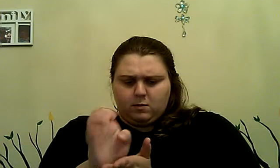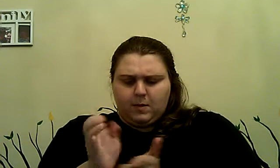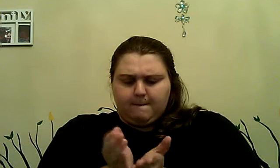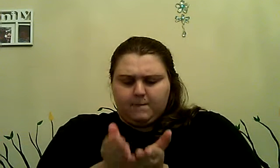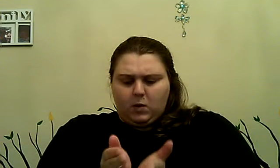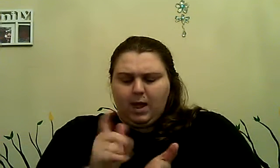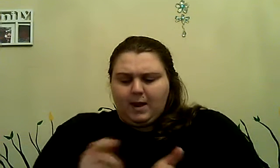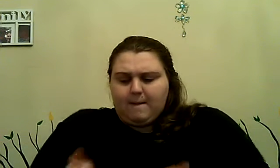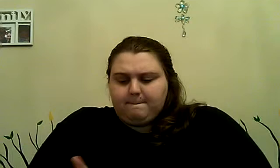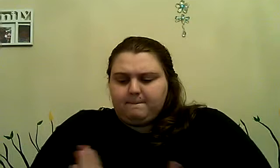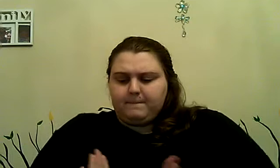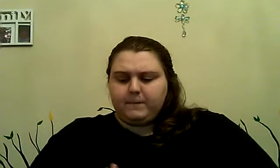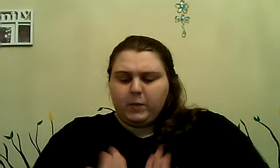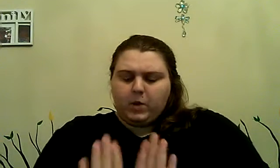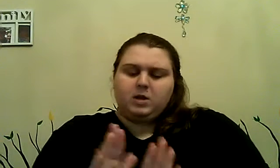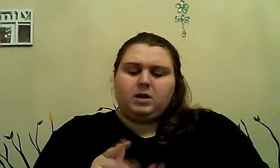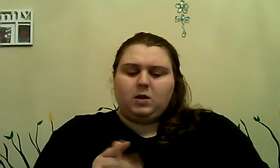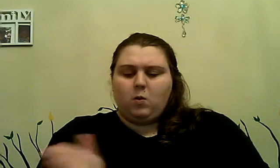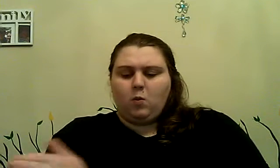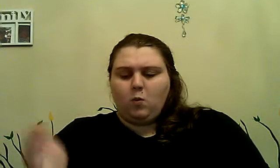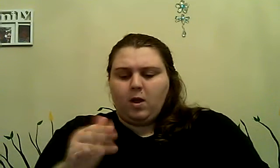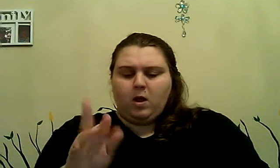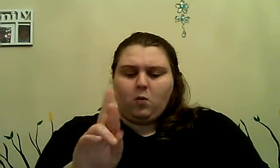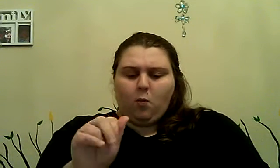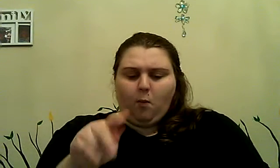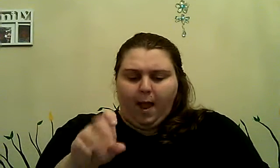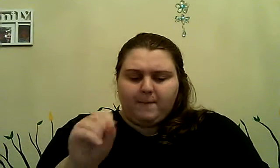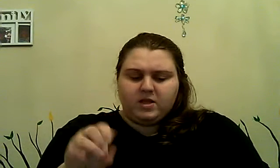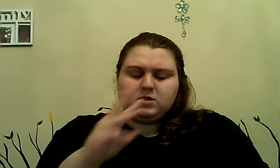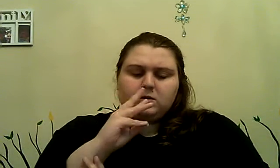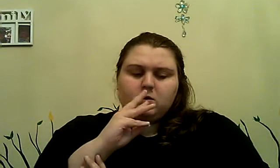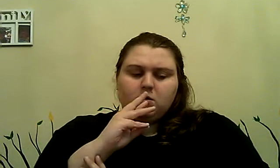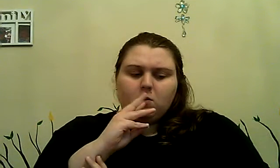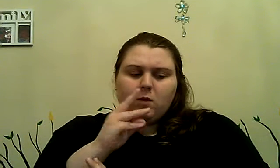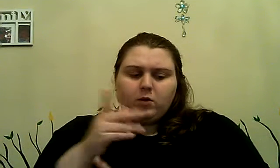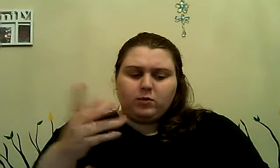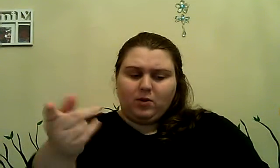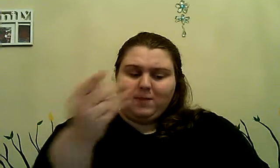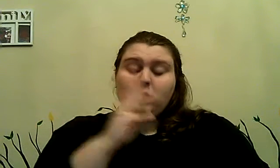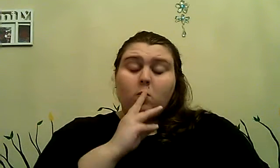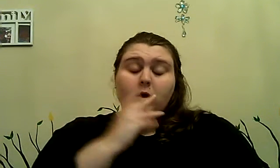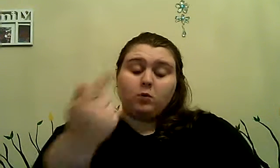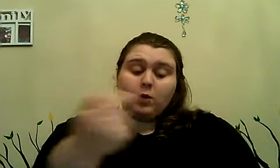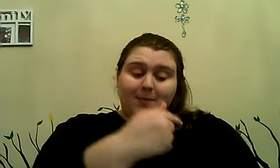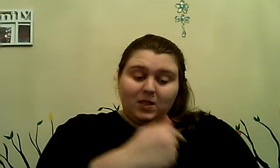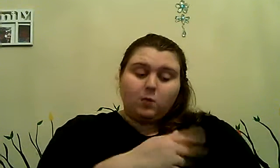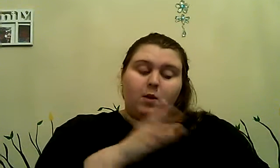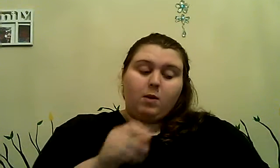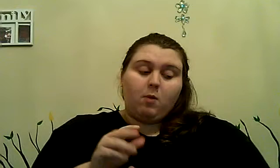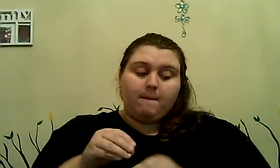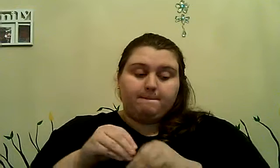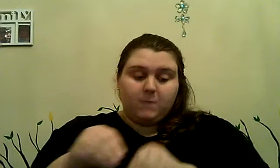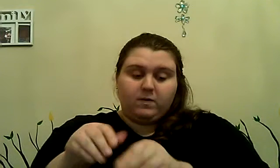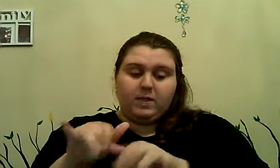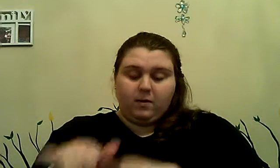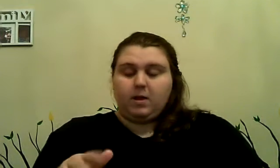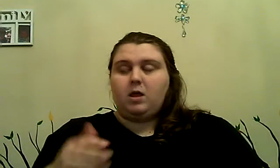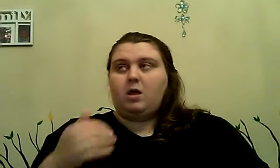some rapids, and we made our way. At some points had to take bags out of the canoe and